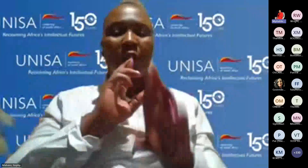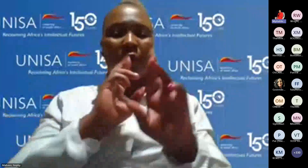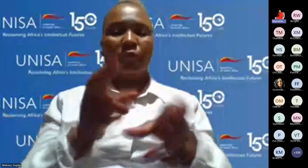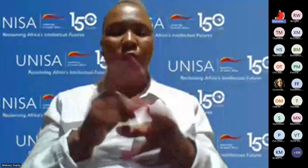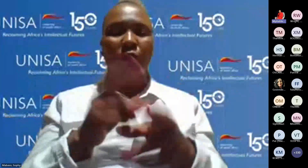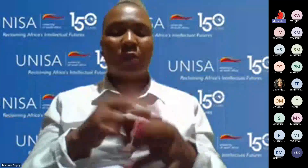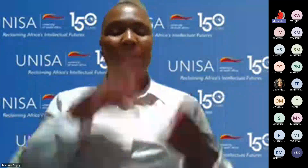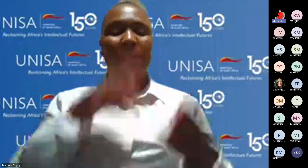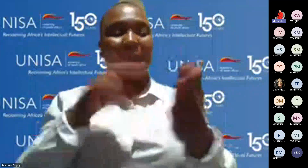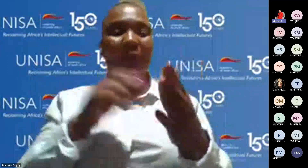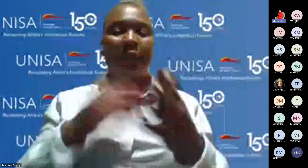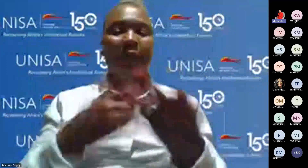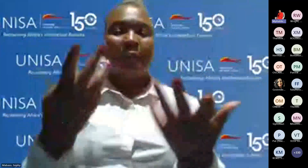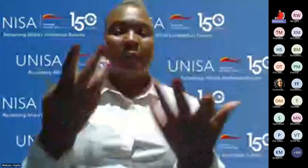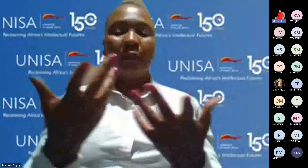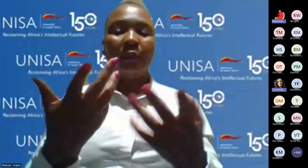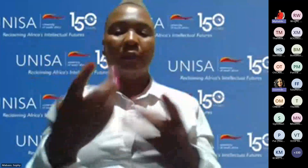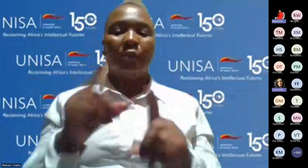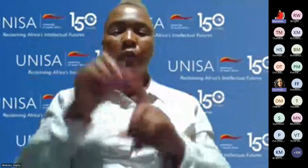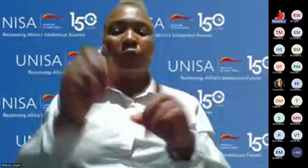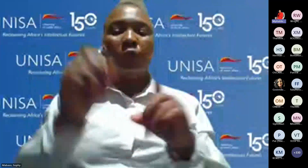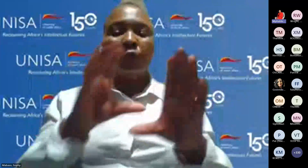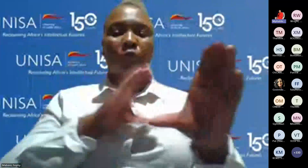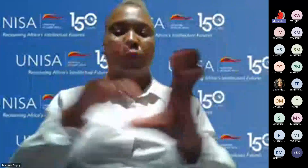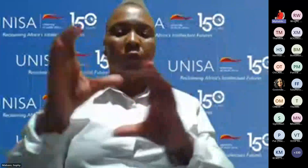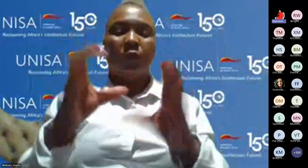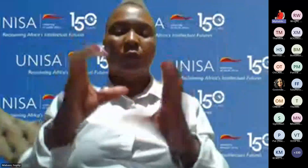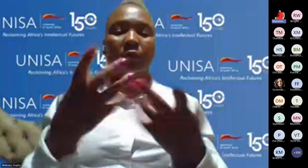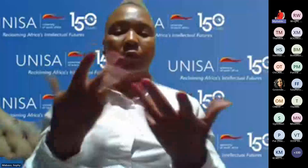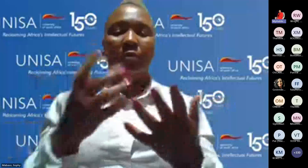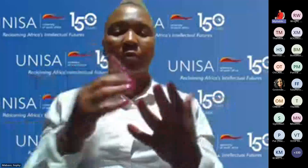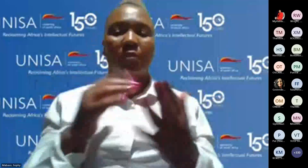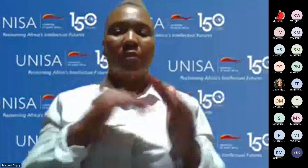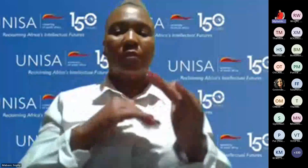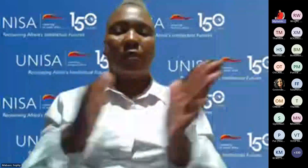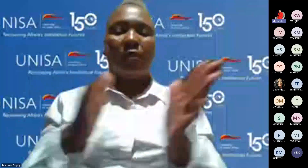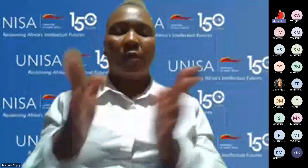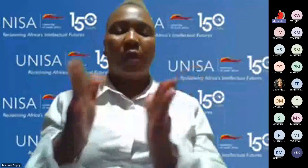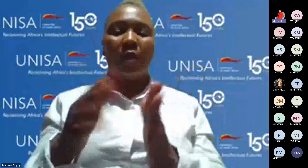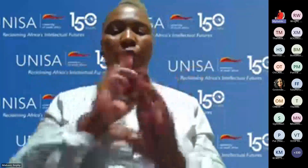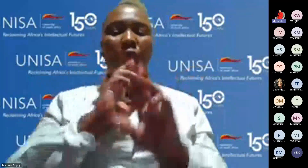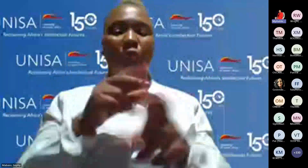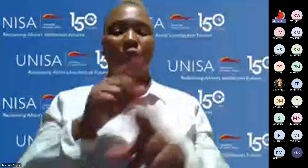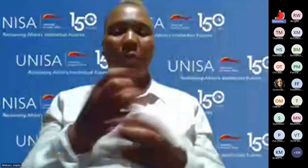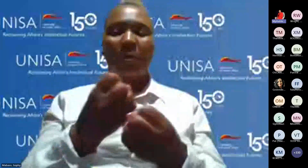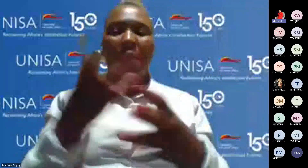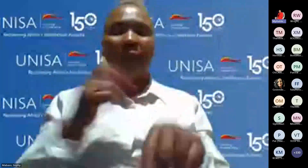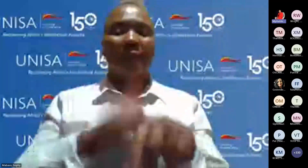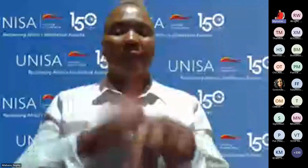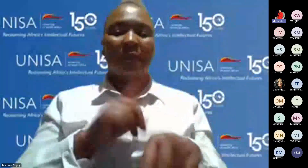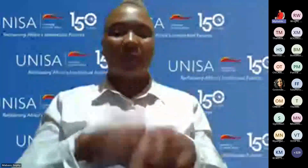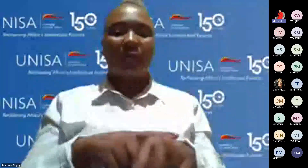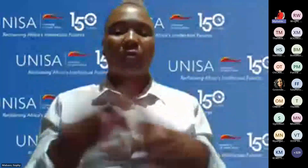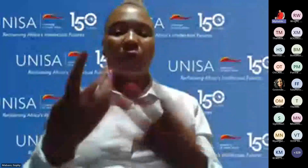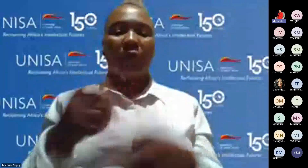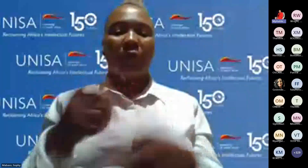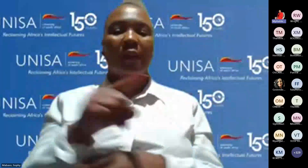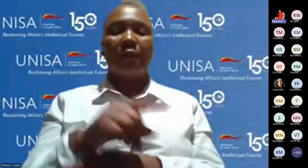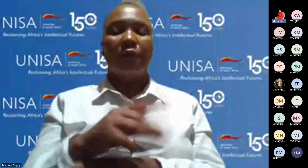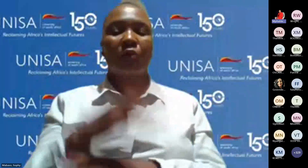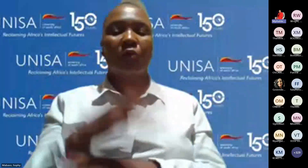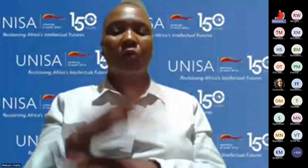chat. This question of referencing, we responded to it many times. We said, if your lecturer did